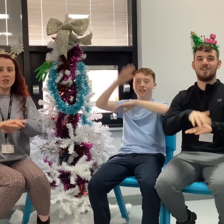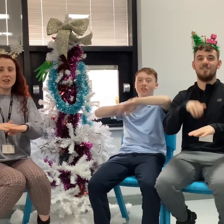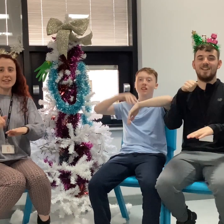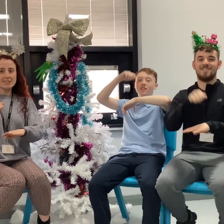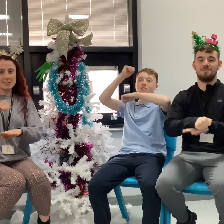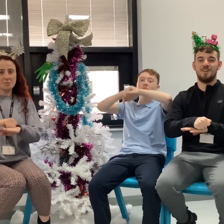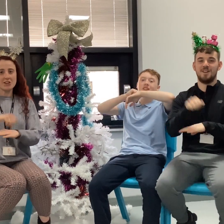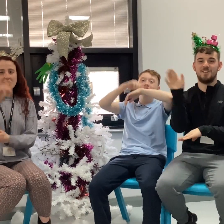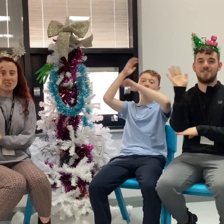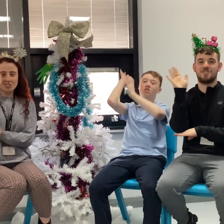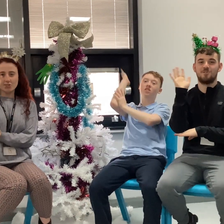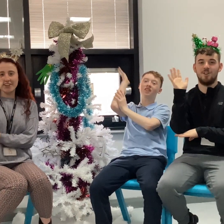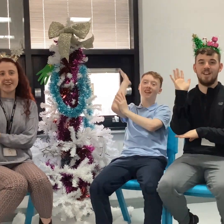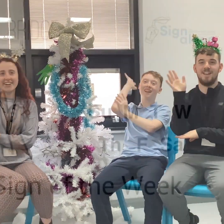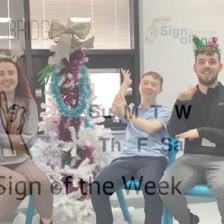Christmas tree